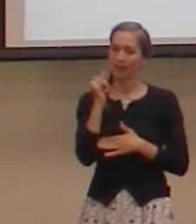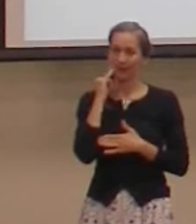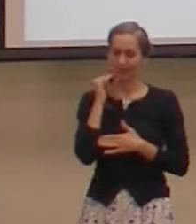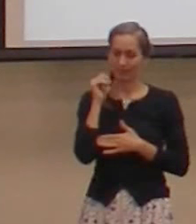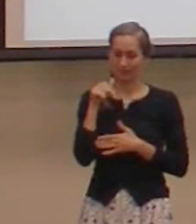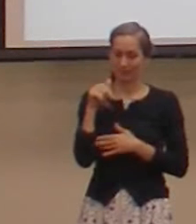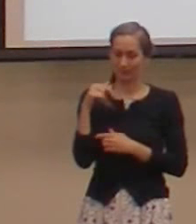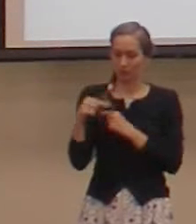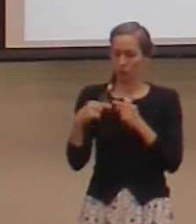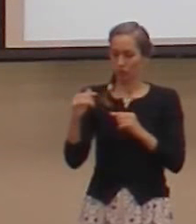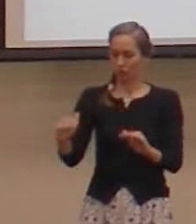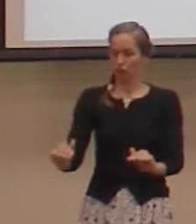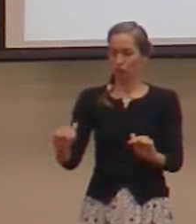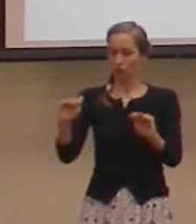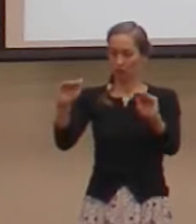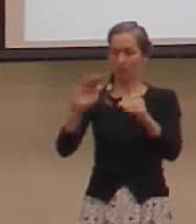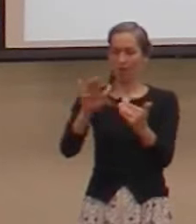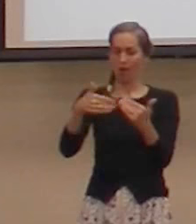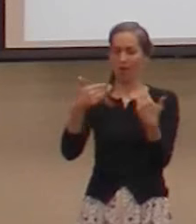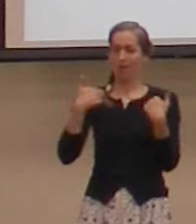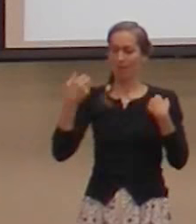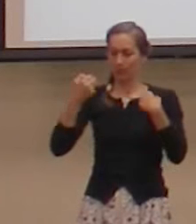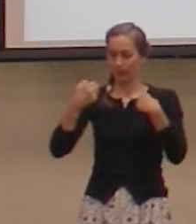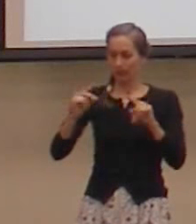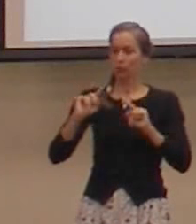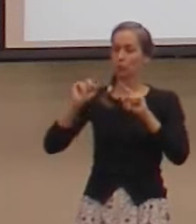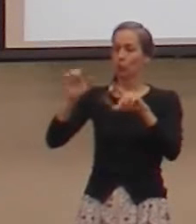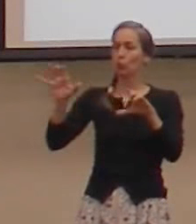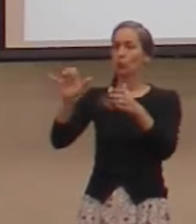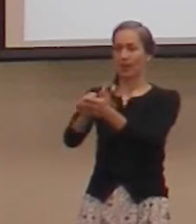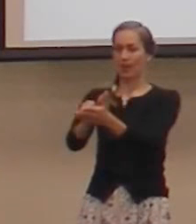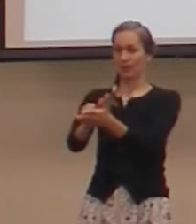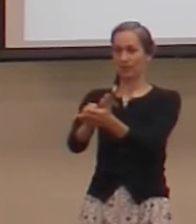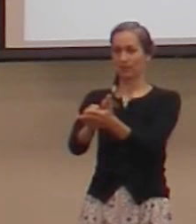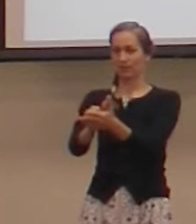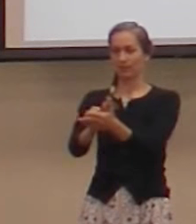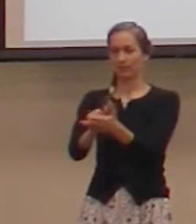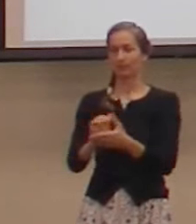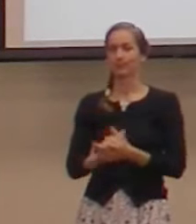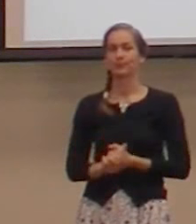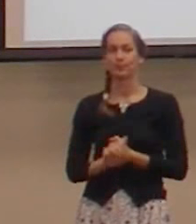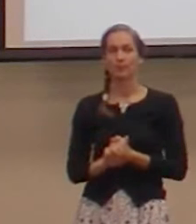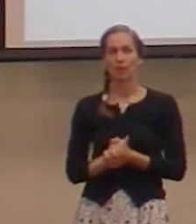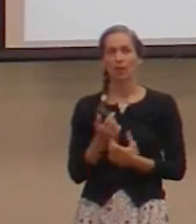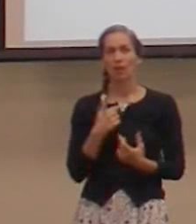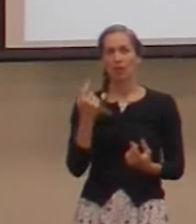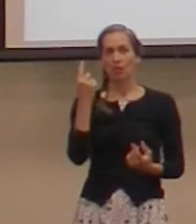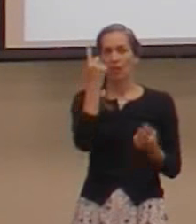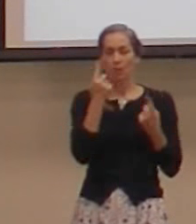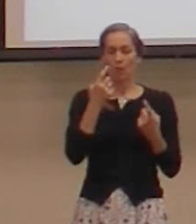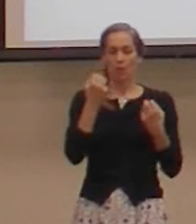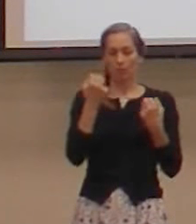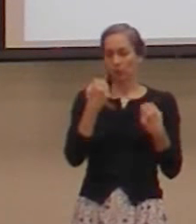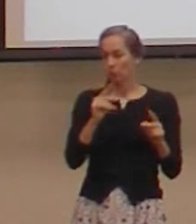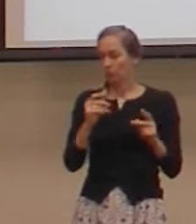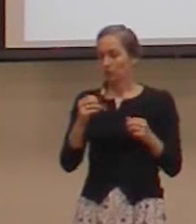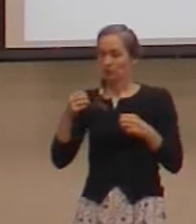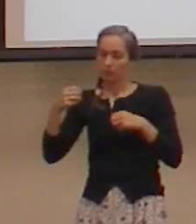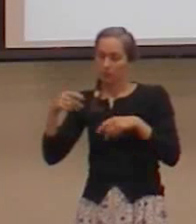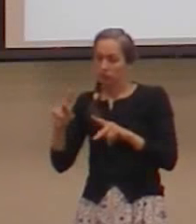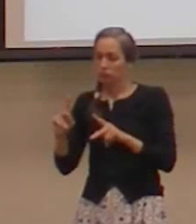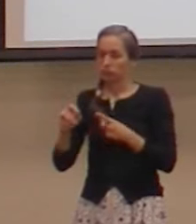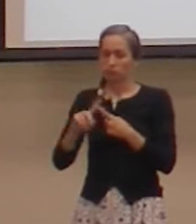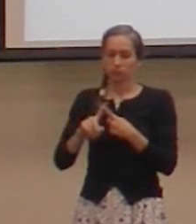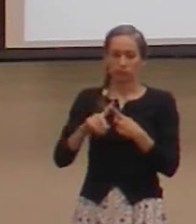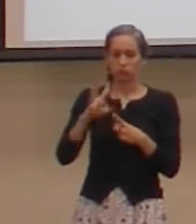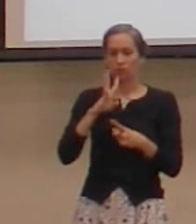everybody had the opportunity to do that? You know, whenever I think about opportunities to